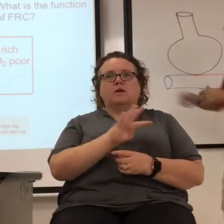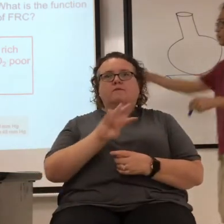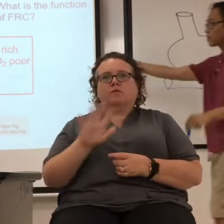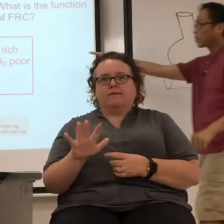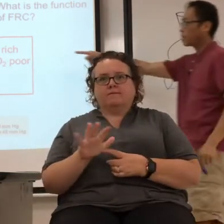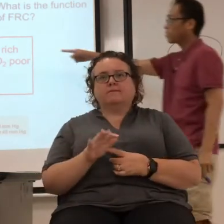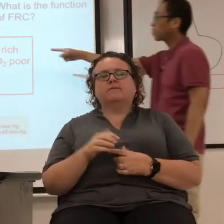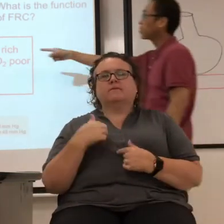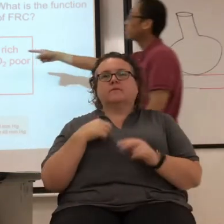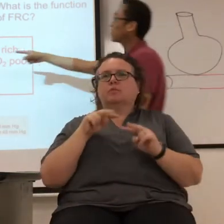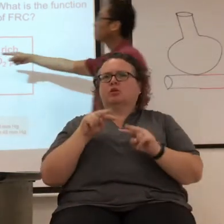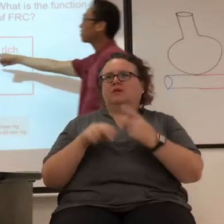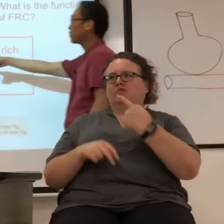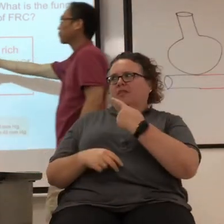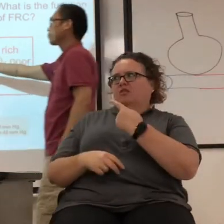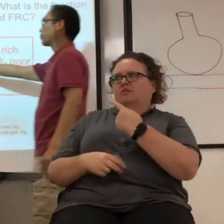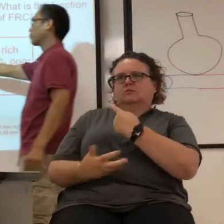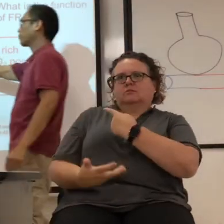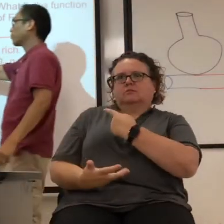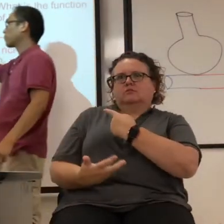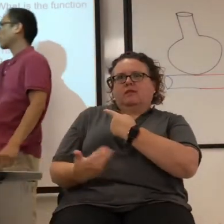45. Okay, I'm looking right here. 40,